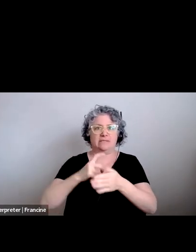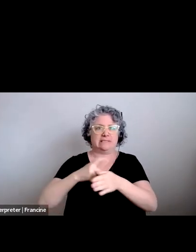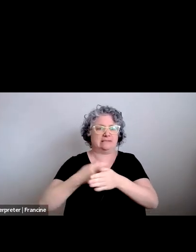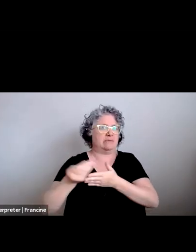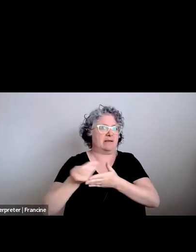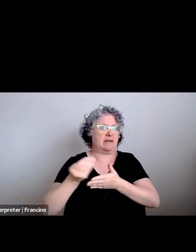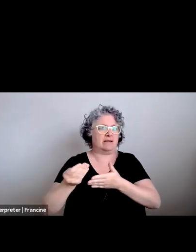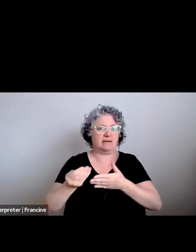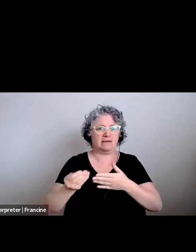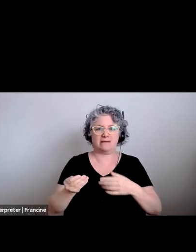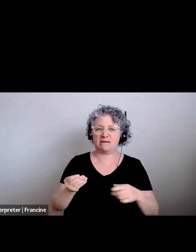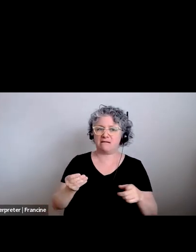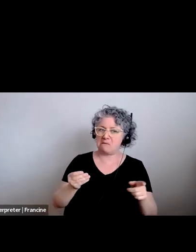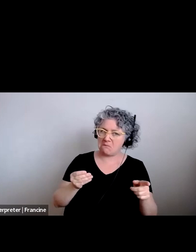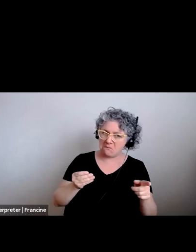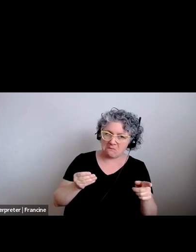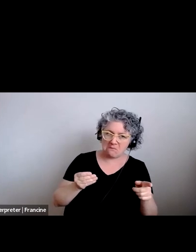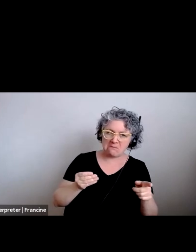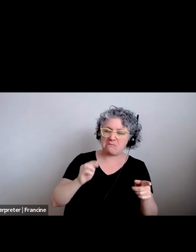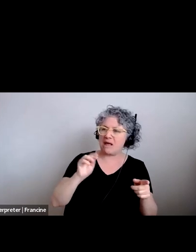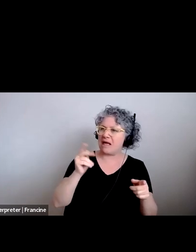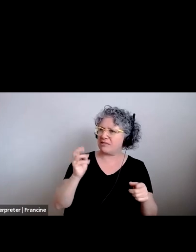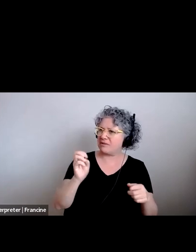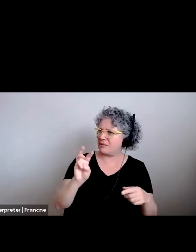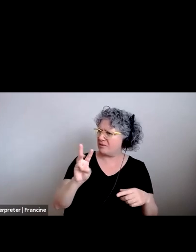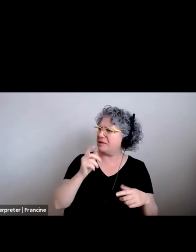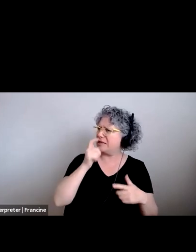Okay, interesting. Gideon?